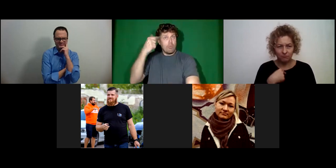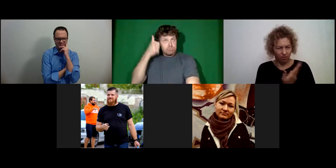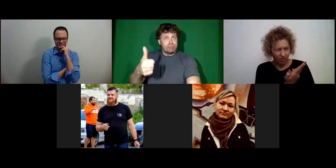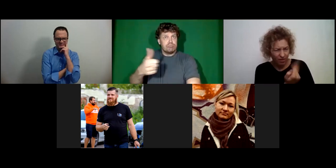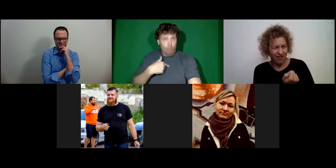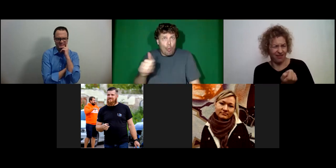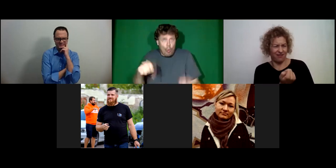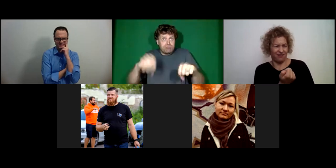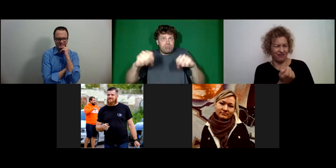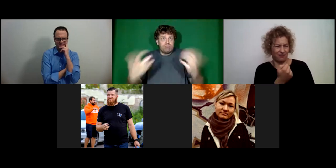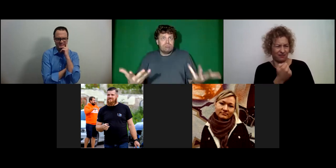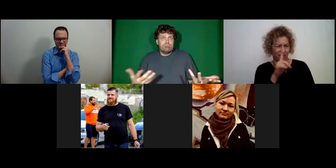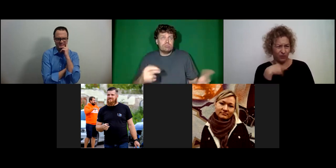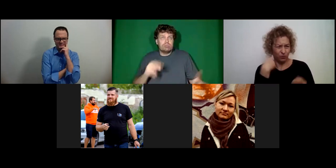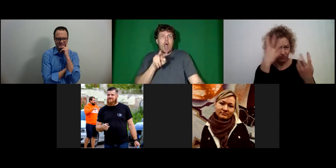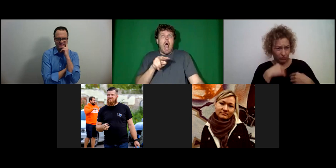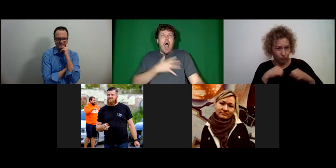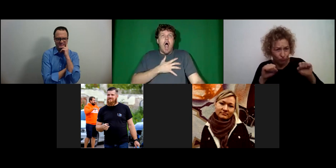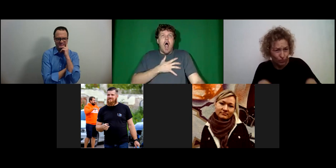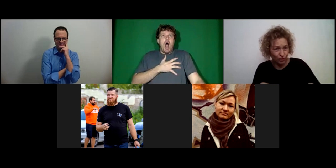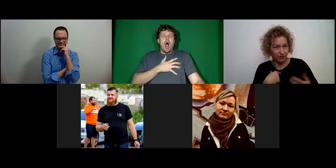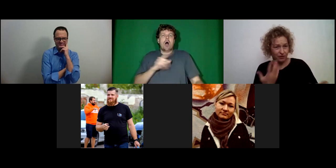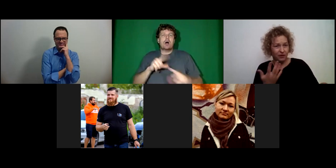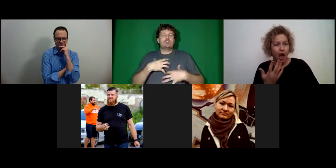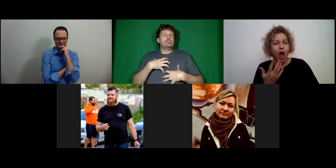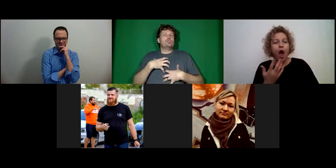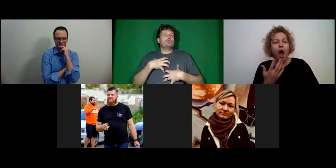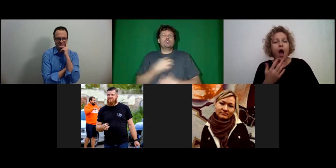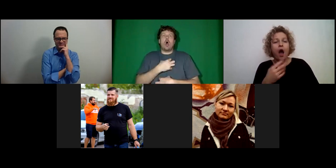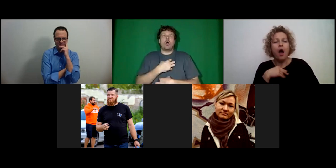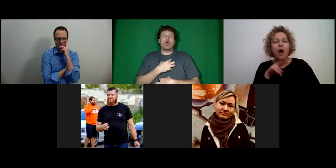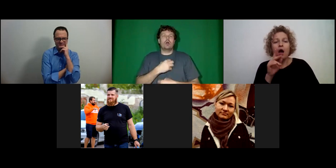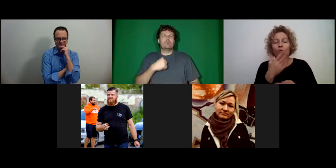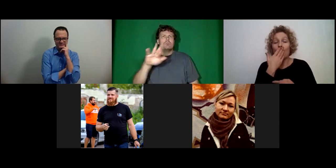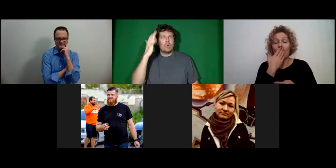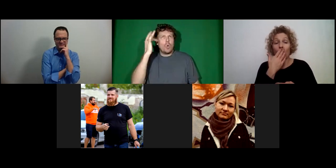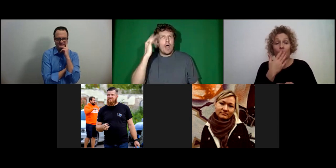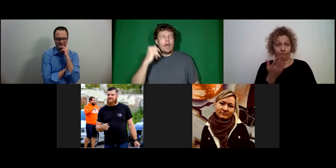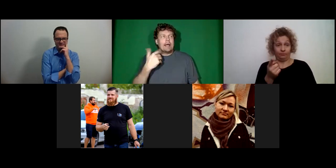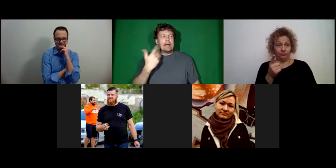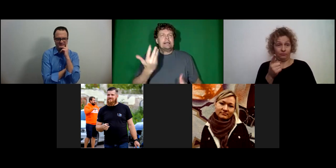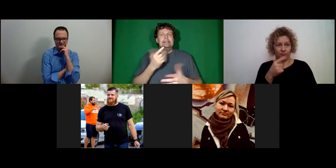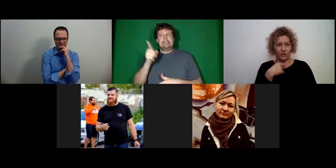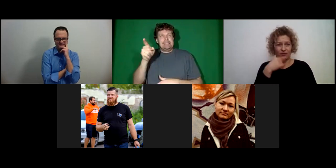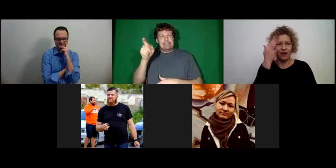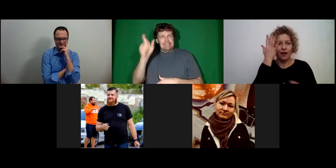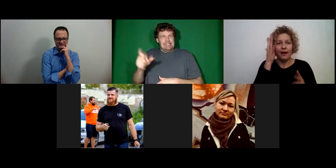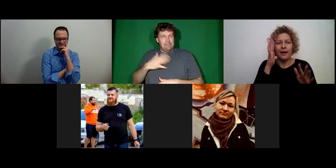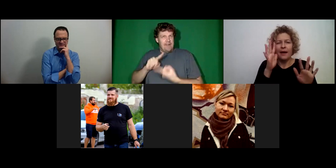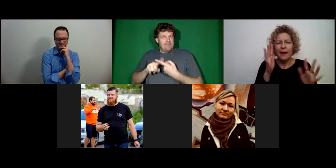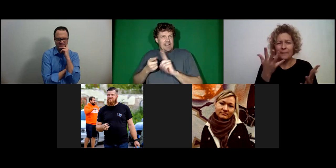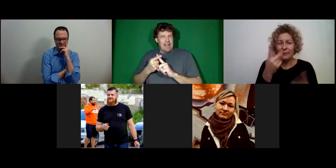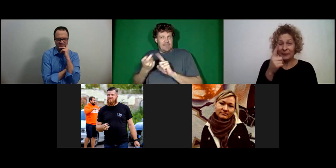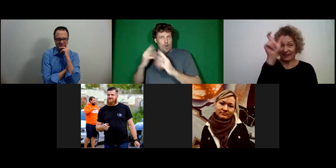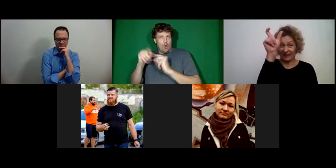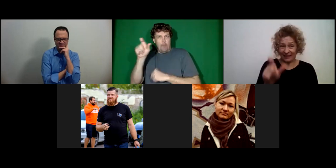deaf people can communicate with everyone. And deaf people really, all deaf people are intelligent. They